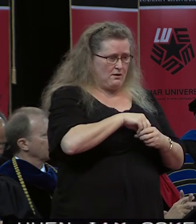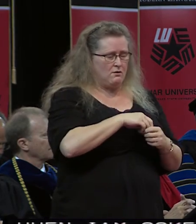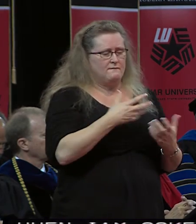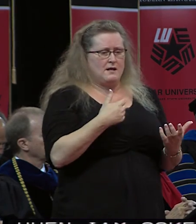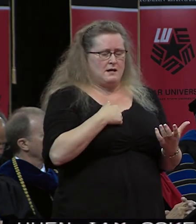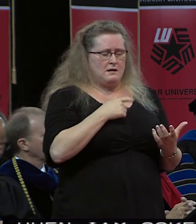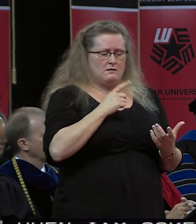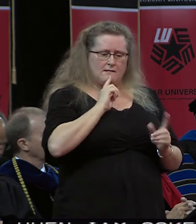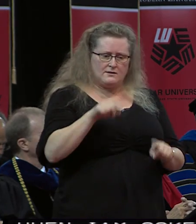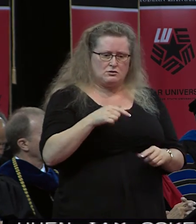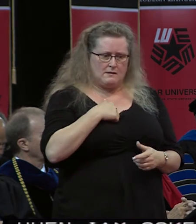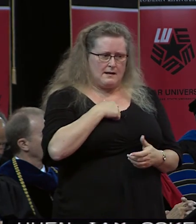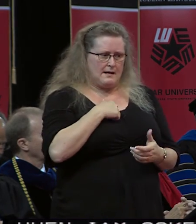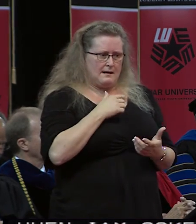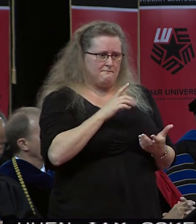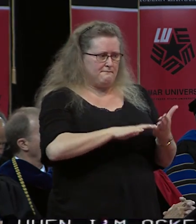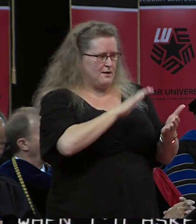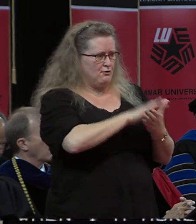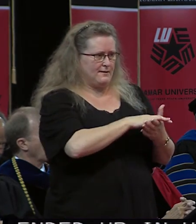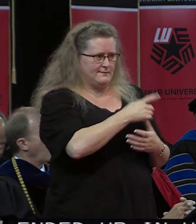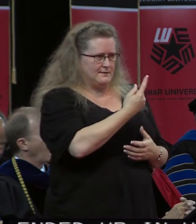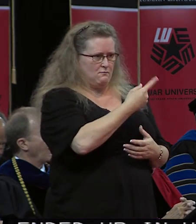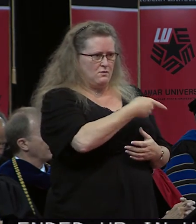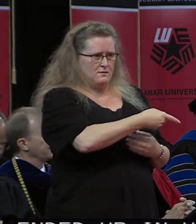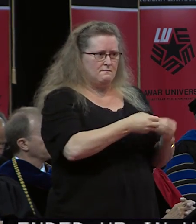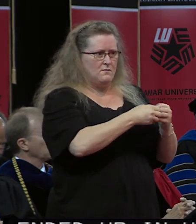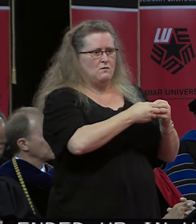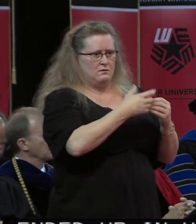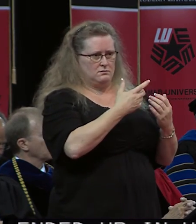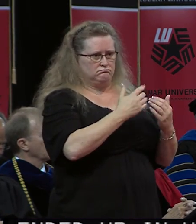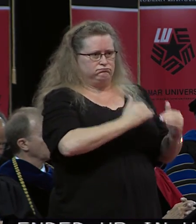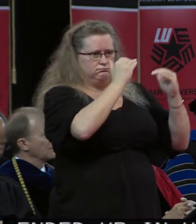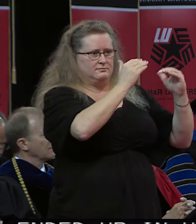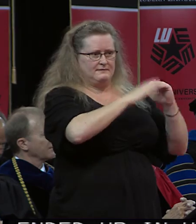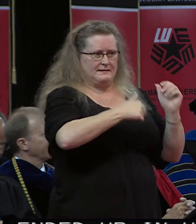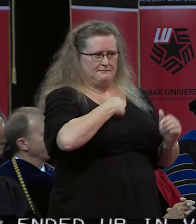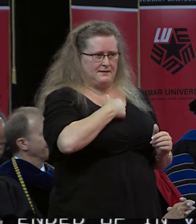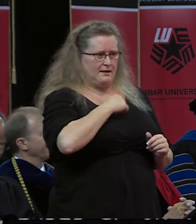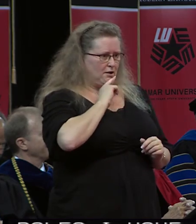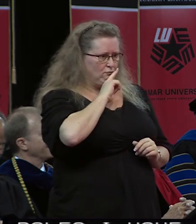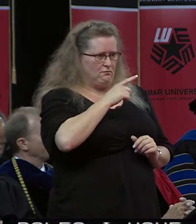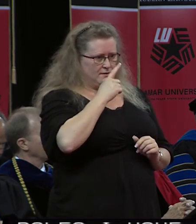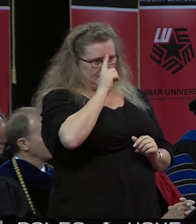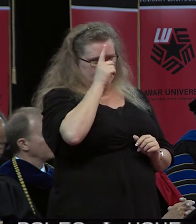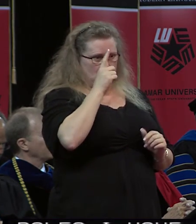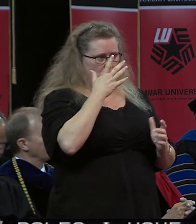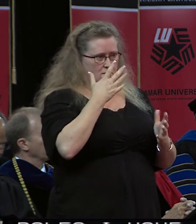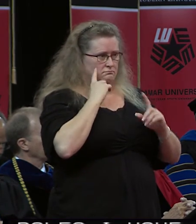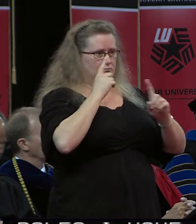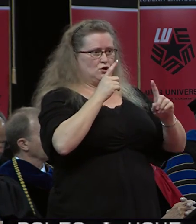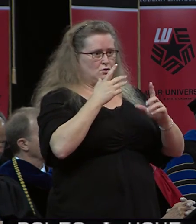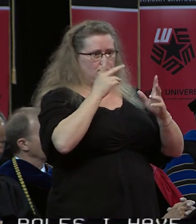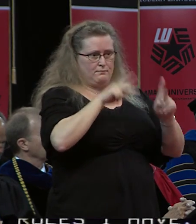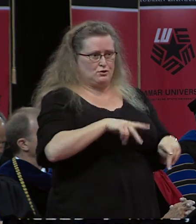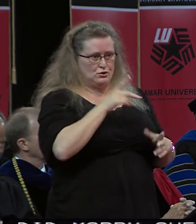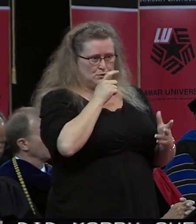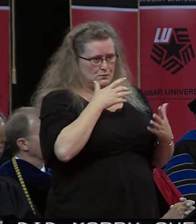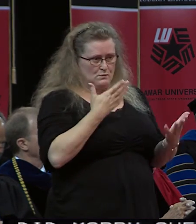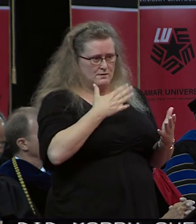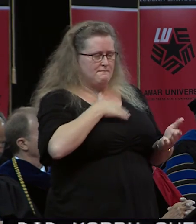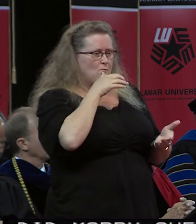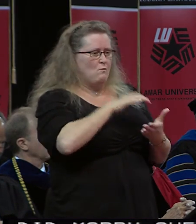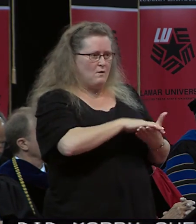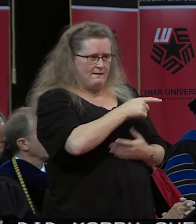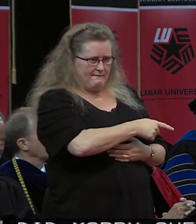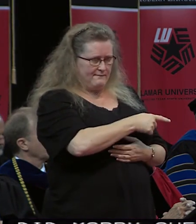that I certainly did marry over my head and that the real brains were certainly my wife, and that was her ambitions. But I also noted